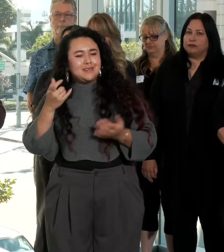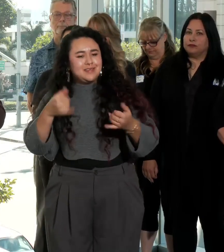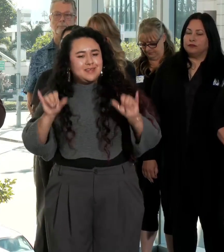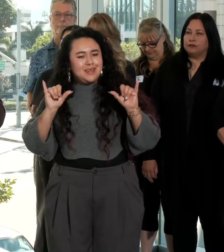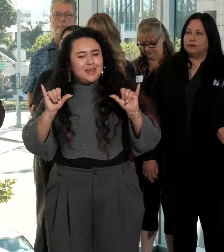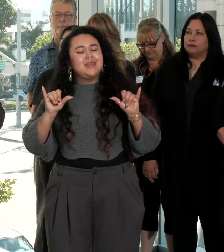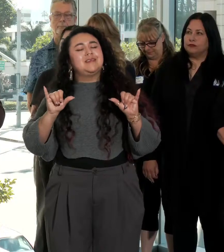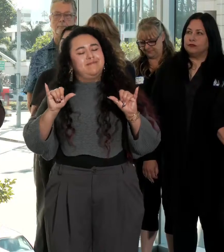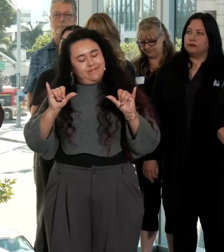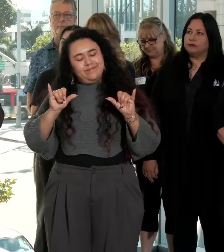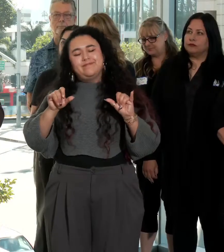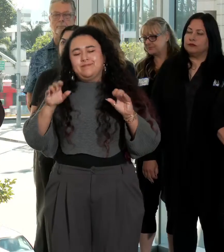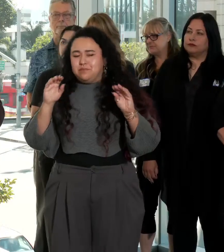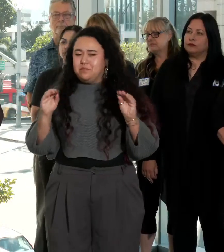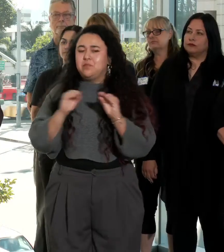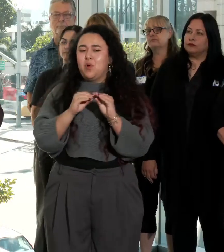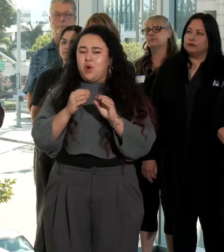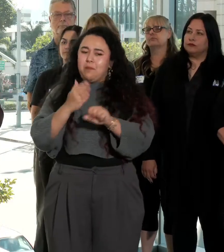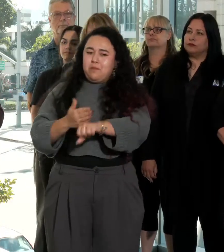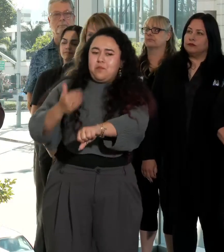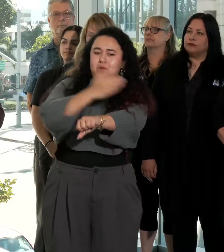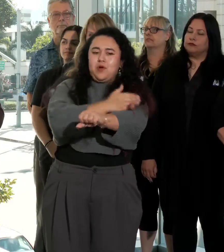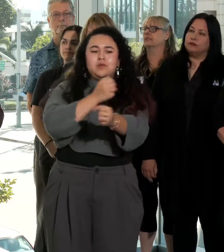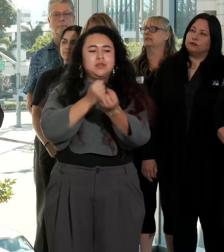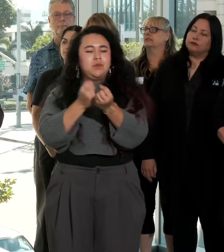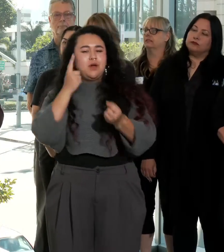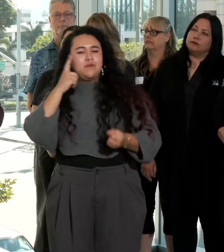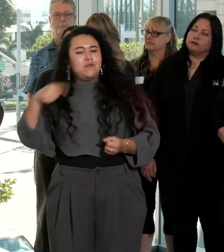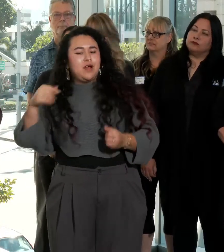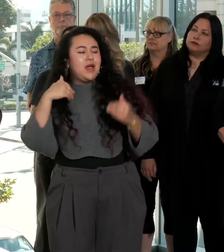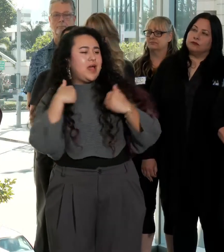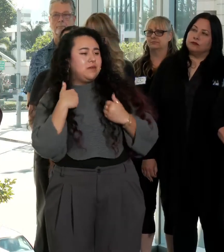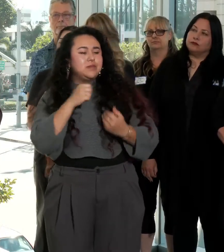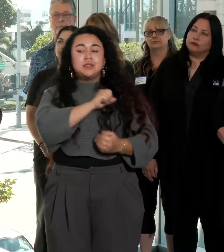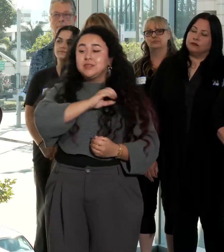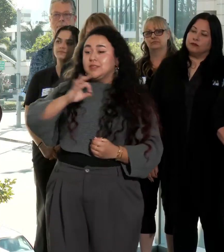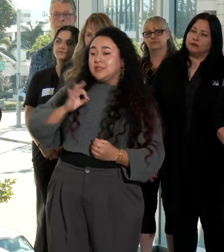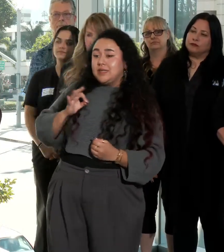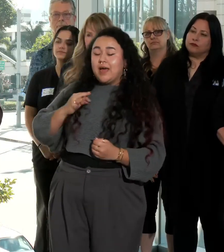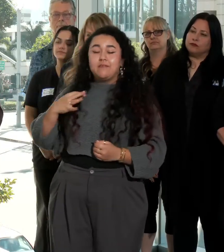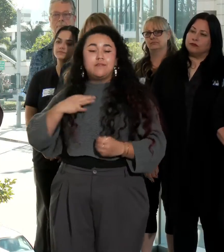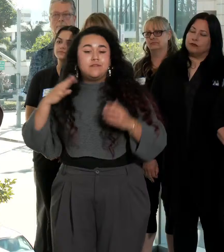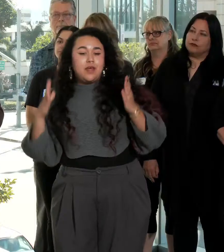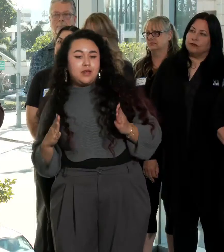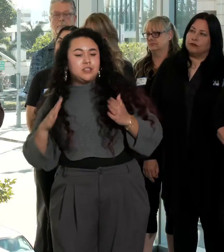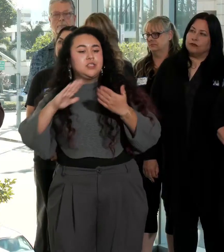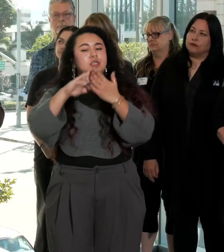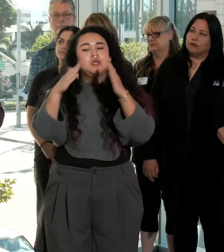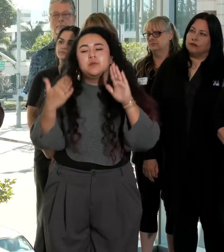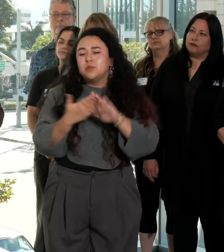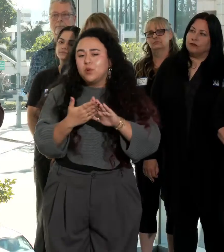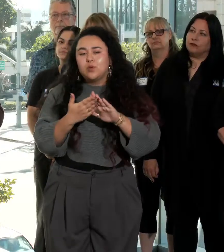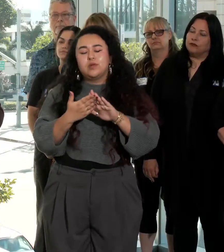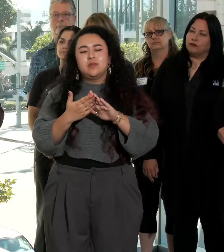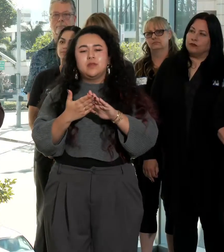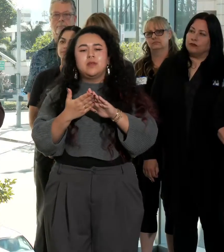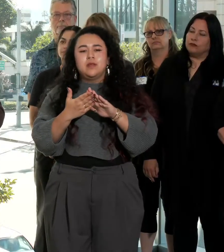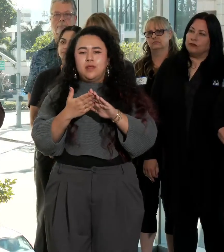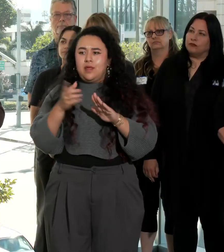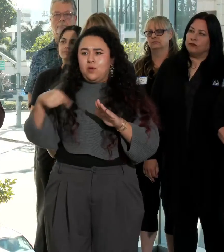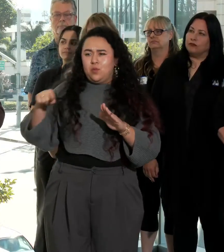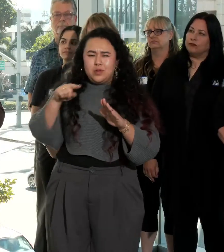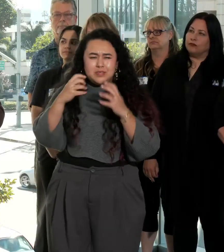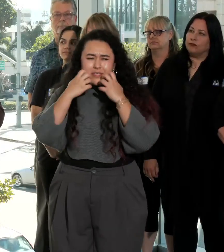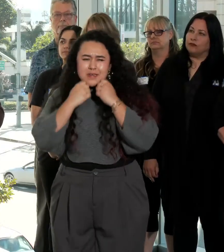we need to have greater support for the animals and our staff and our volunteers and our communities that care for them.